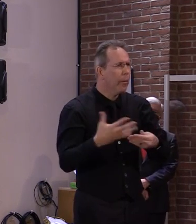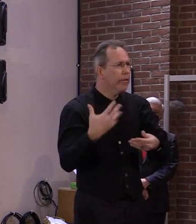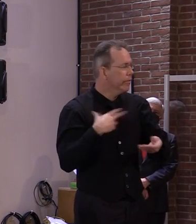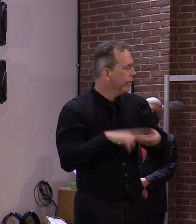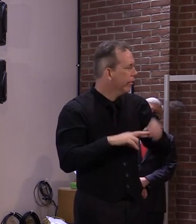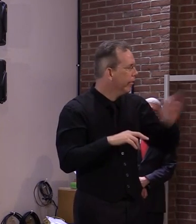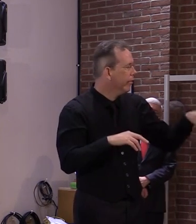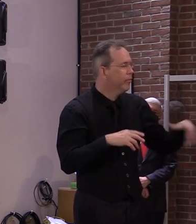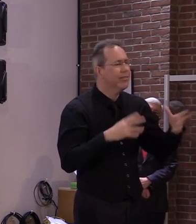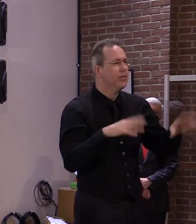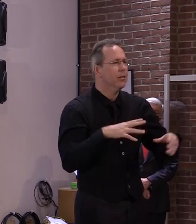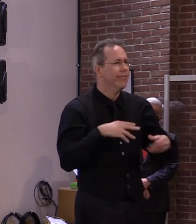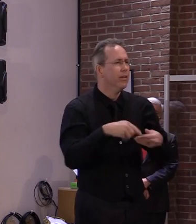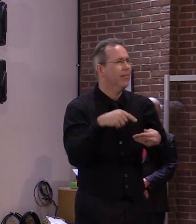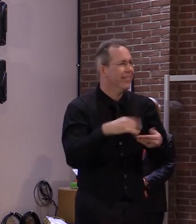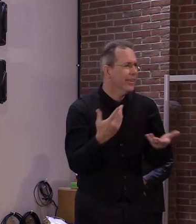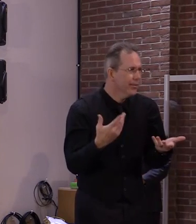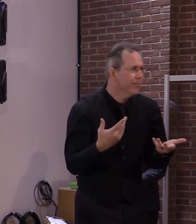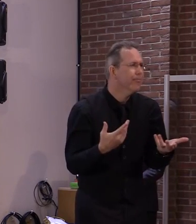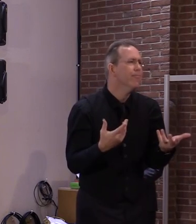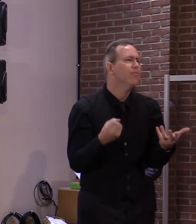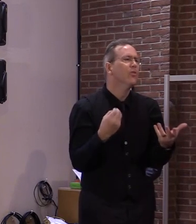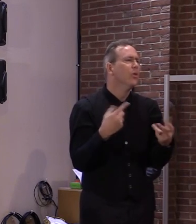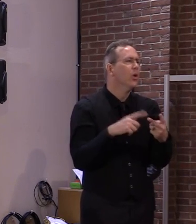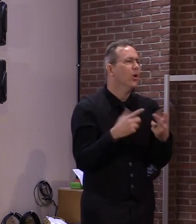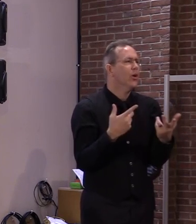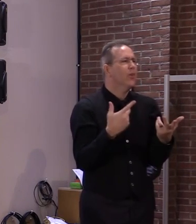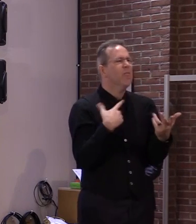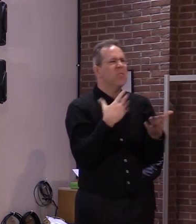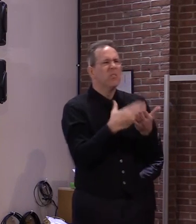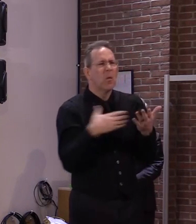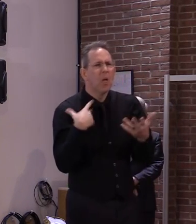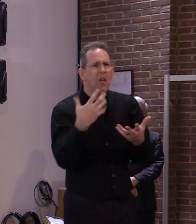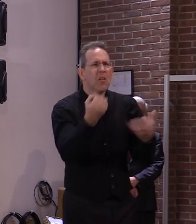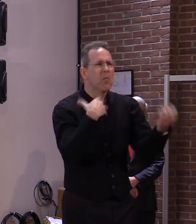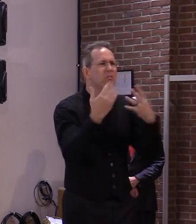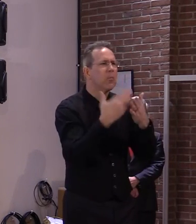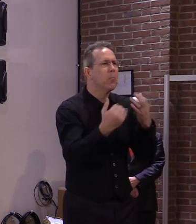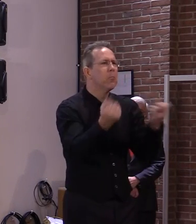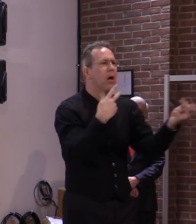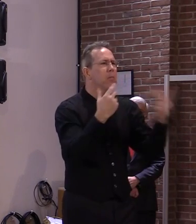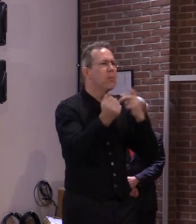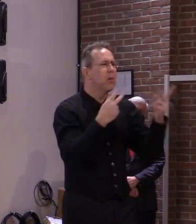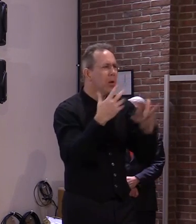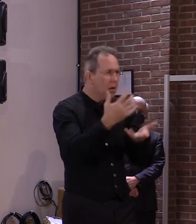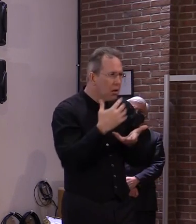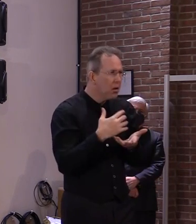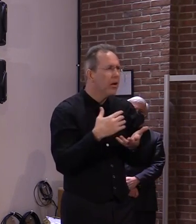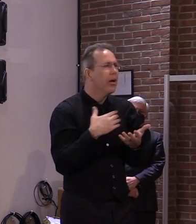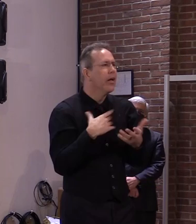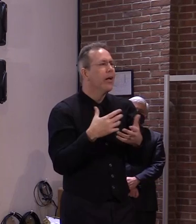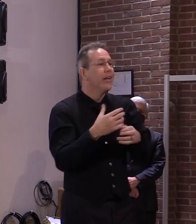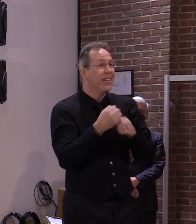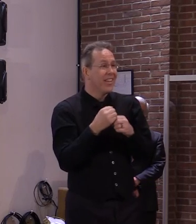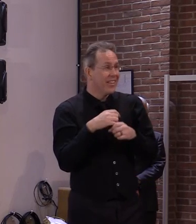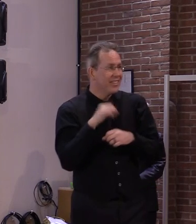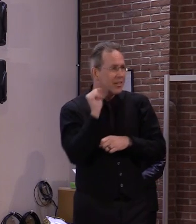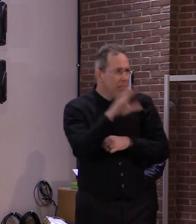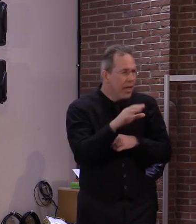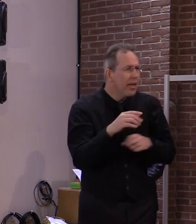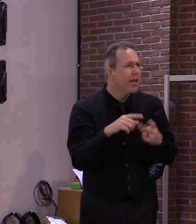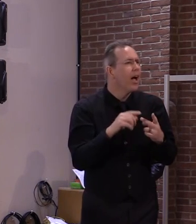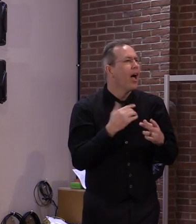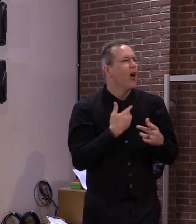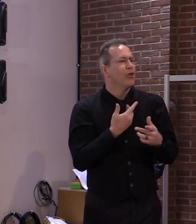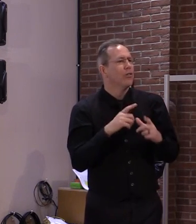out. And I don't have a current count, but can certainly see if we can get an estimate of what we're looking at.